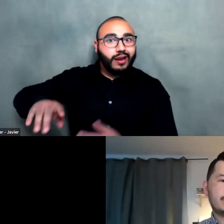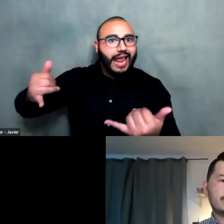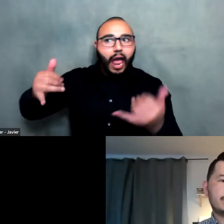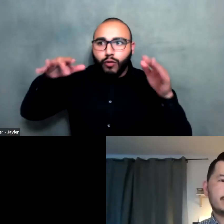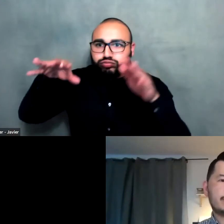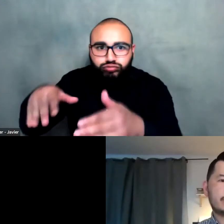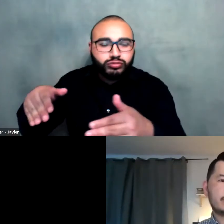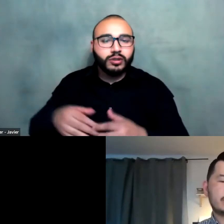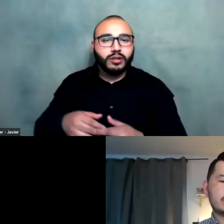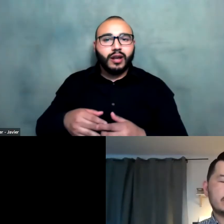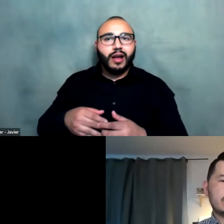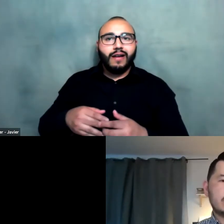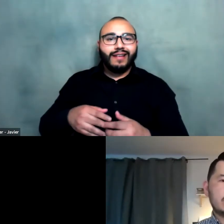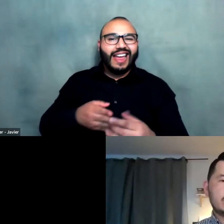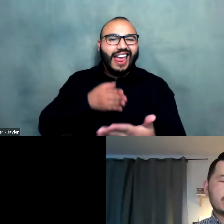and incidents?